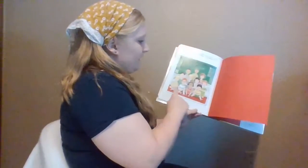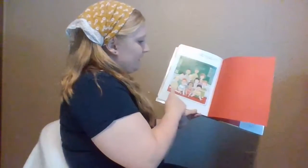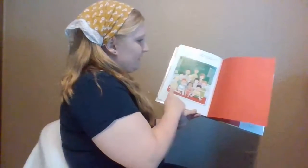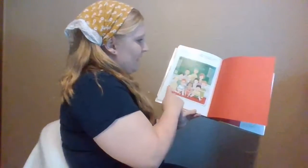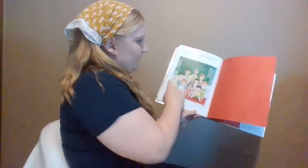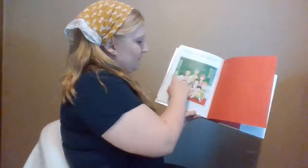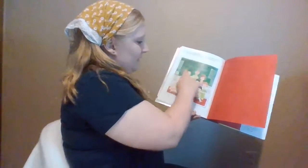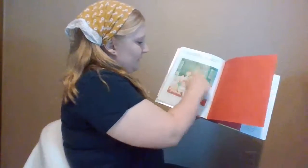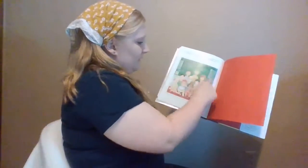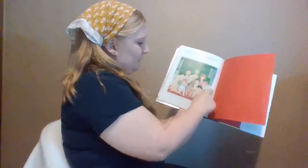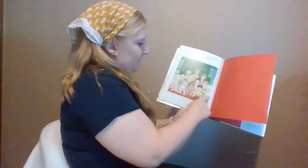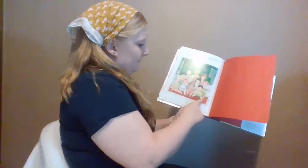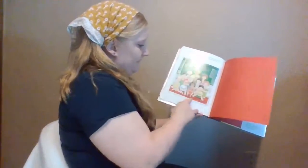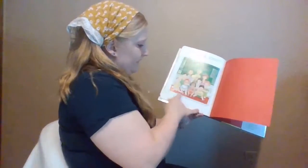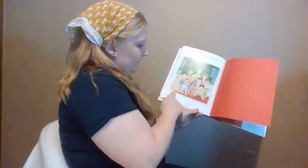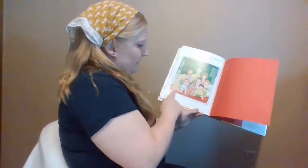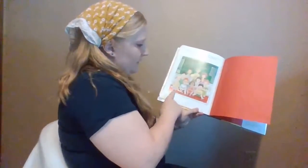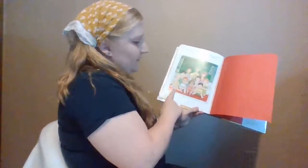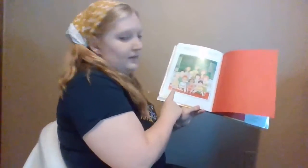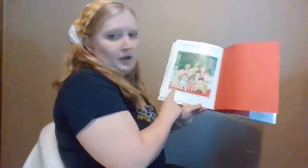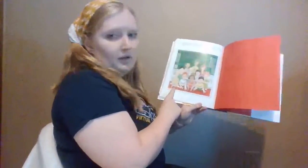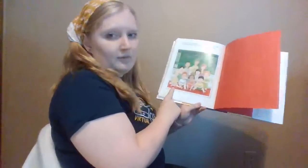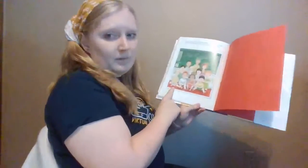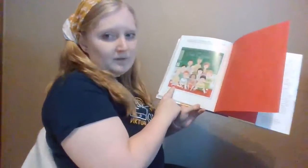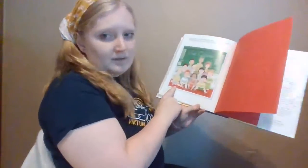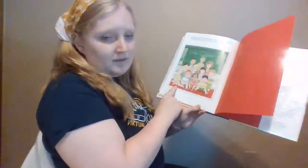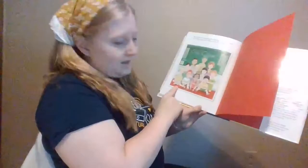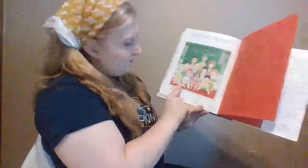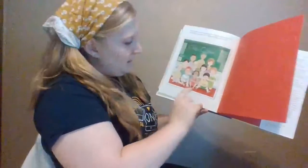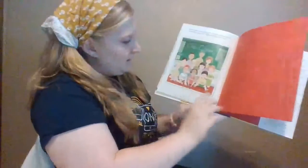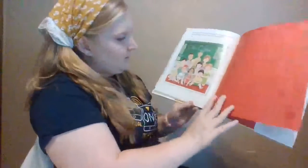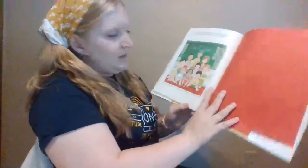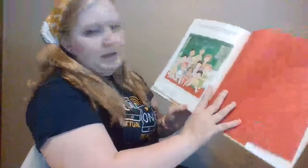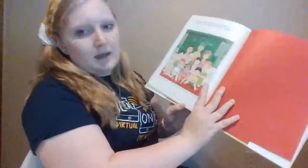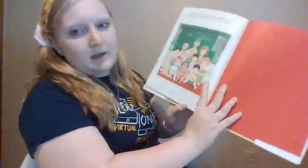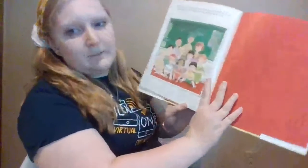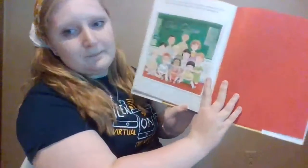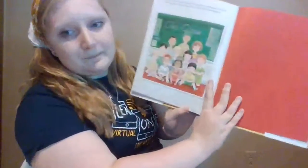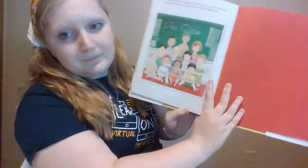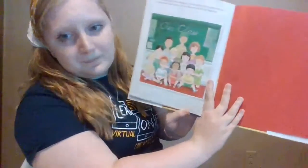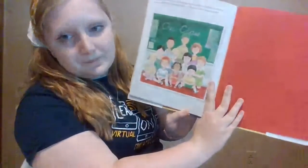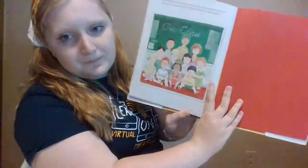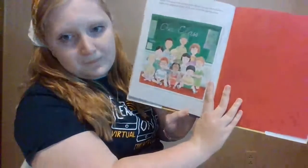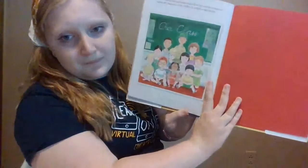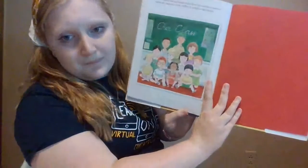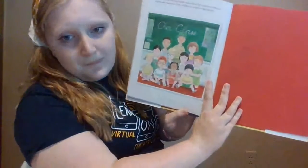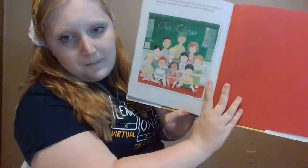his classmates. So this is all of Moses' classmates right here.